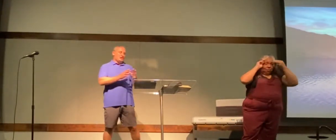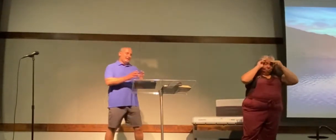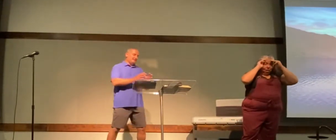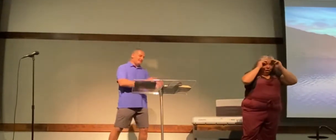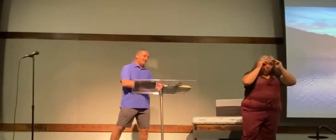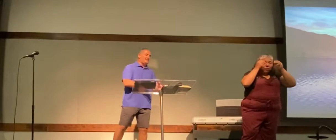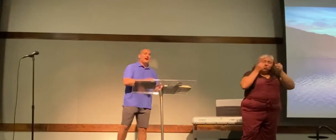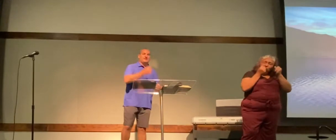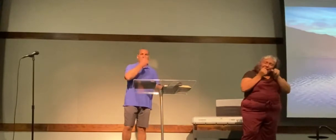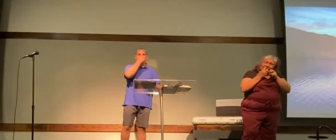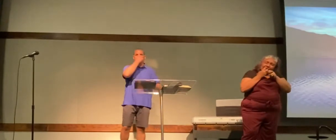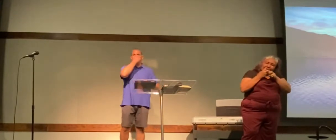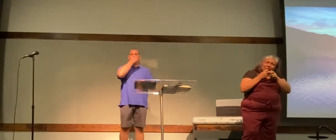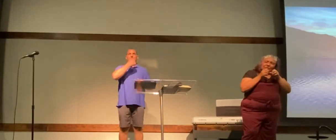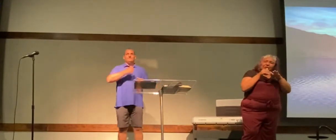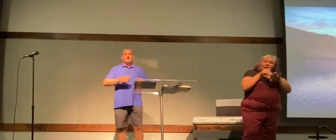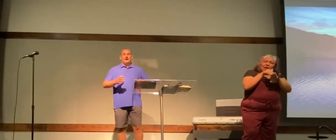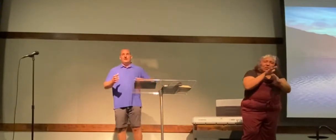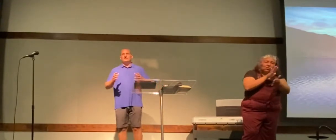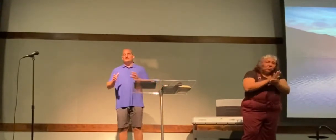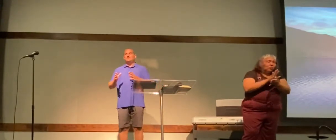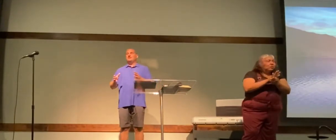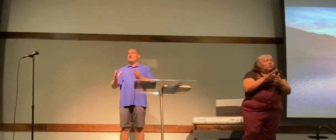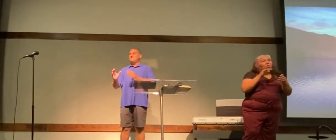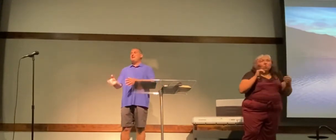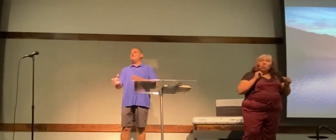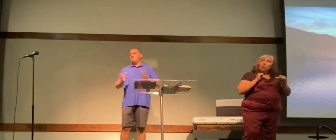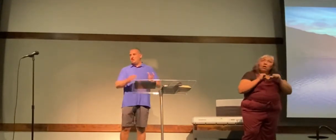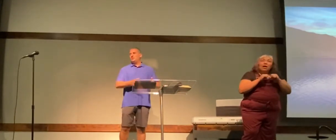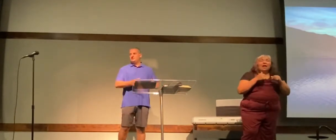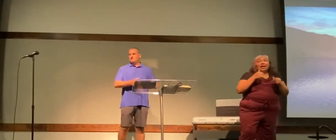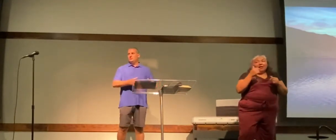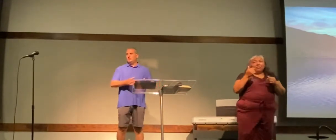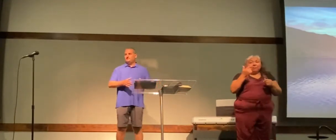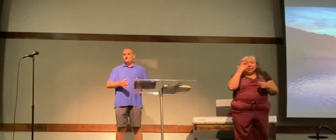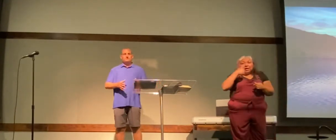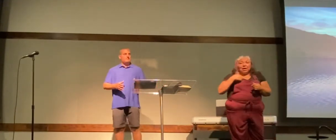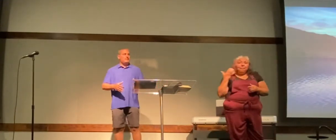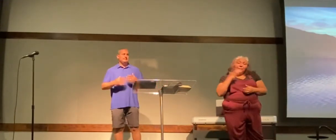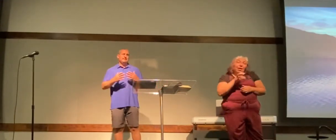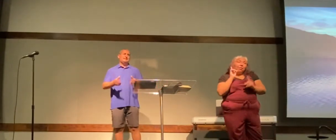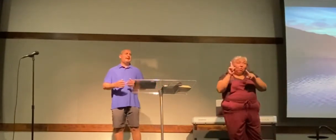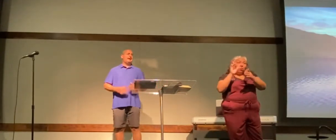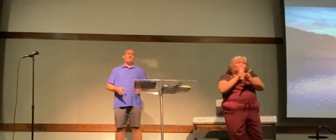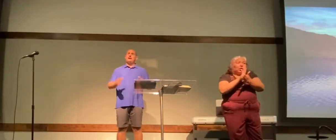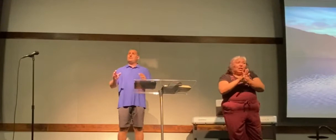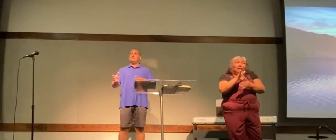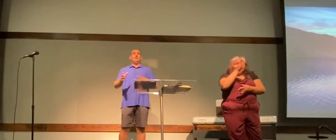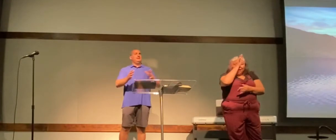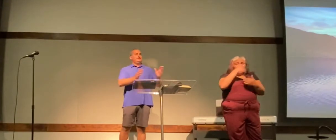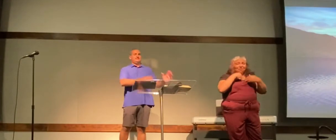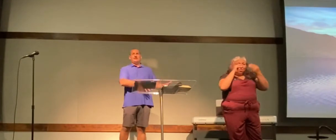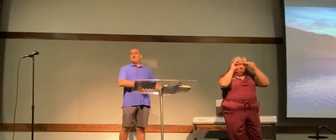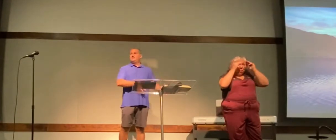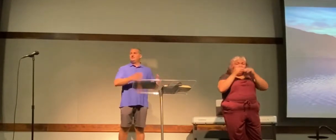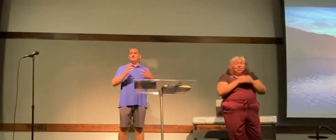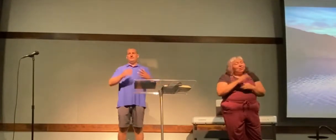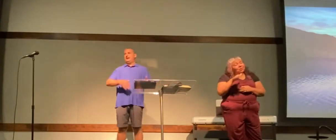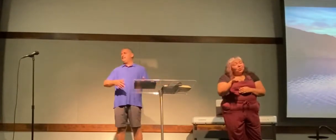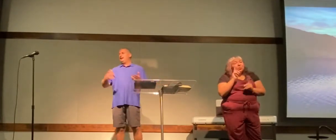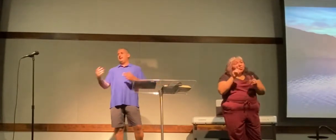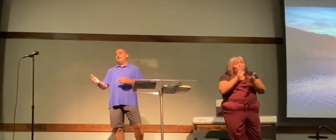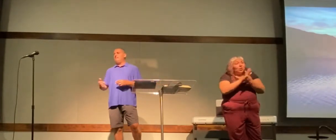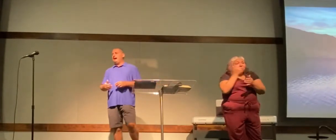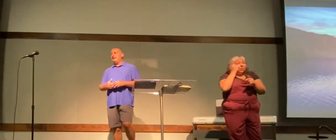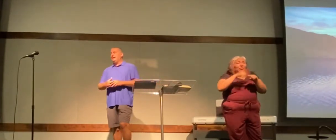he tries to tough it out at school. It's because I make him go to school. He's like, Dad, I got a migraine. Listen, man, go to school. If you